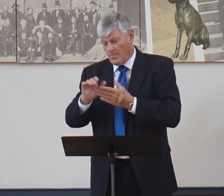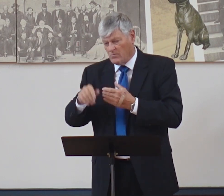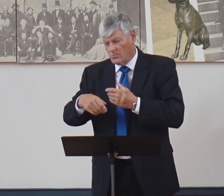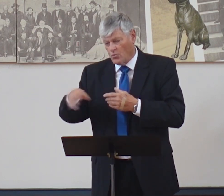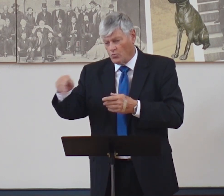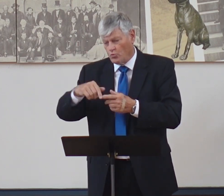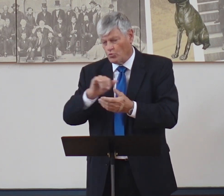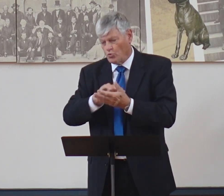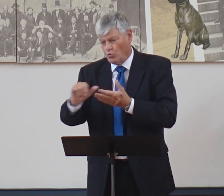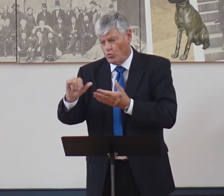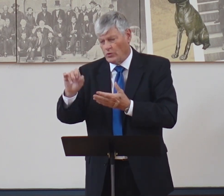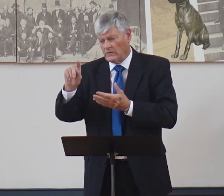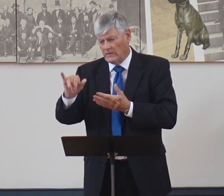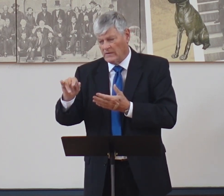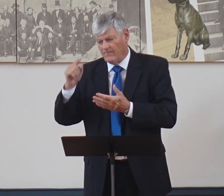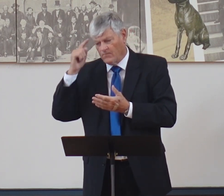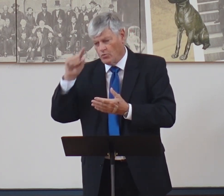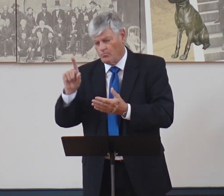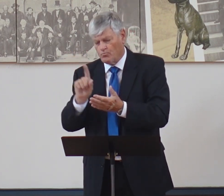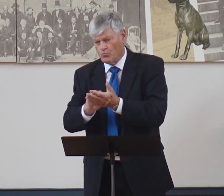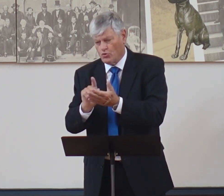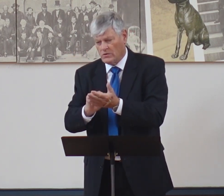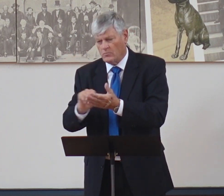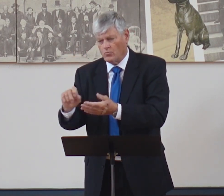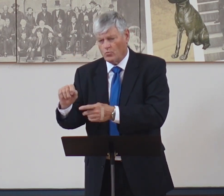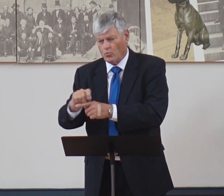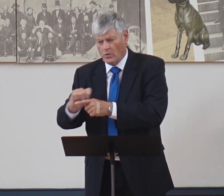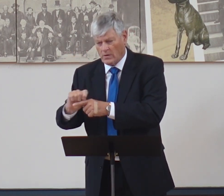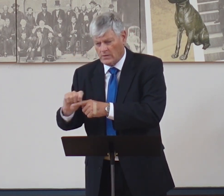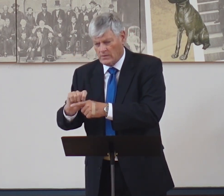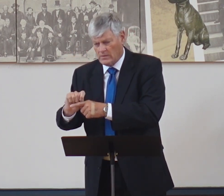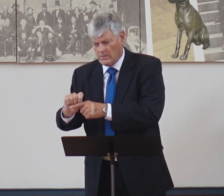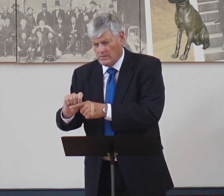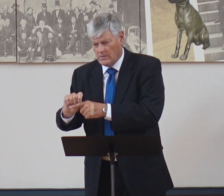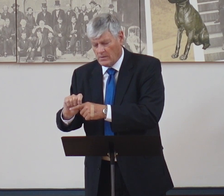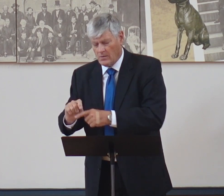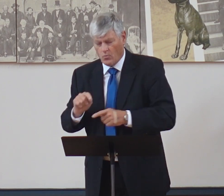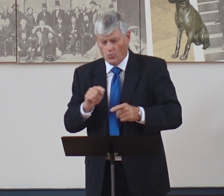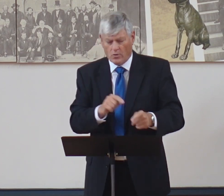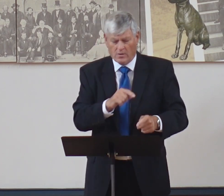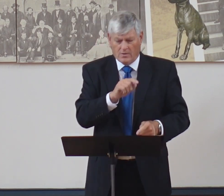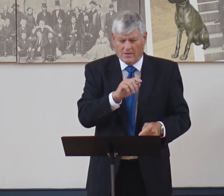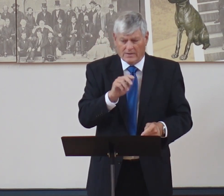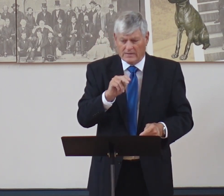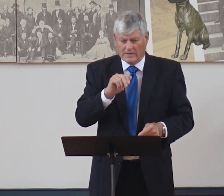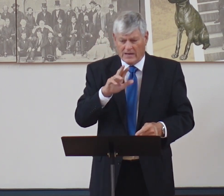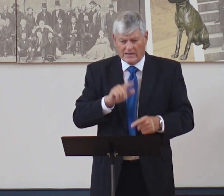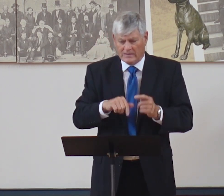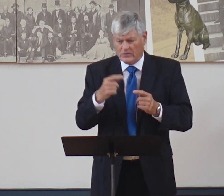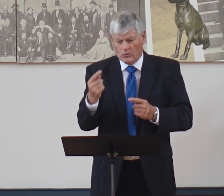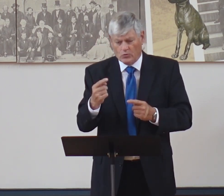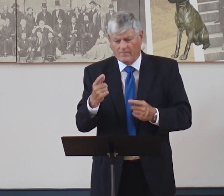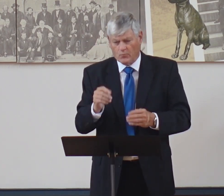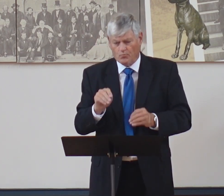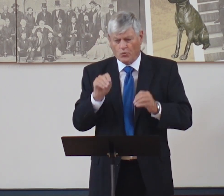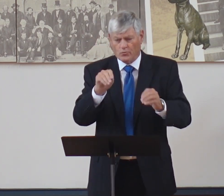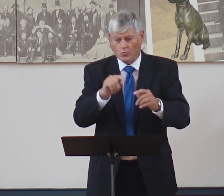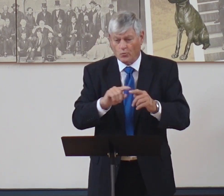While her husband was in New York City for some print work training,